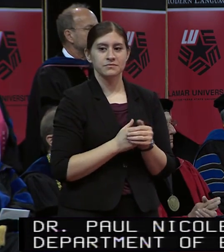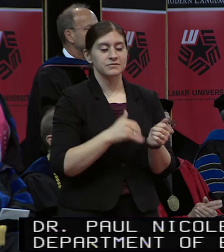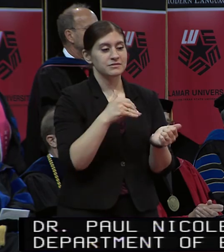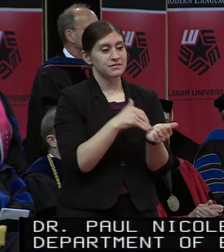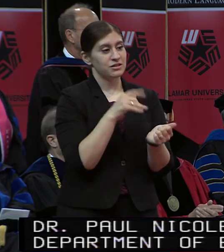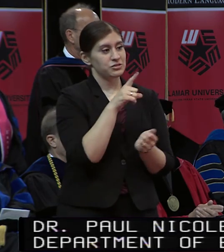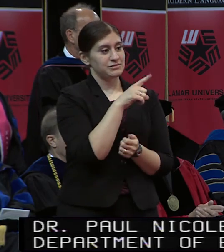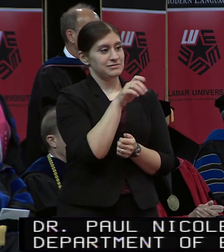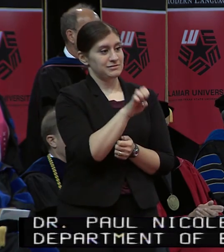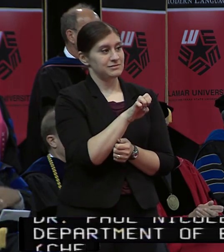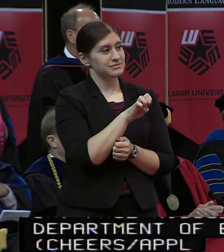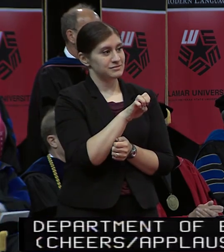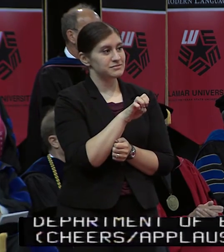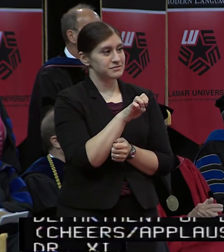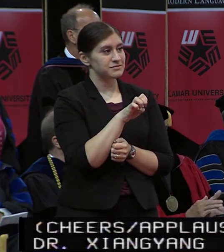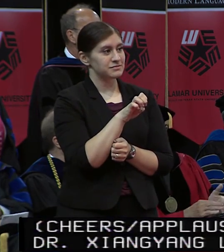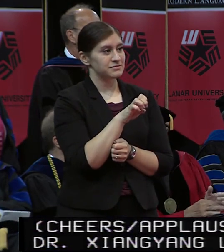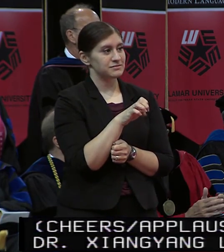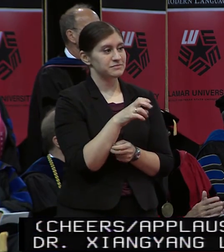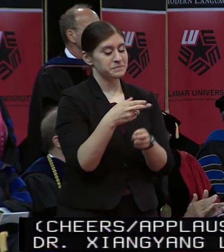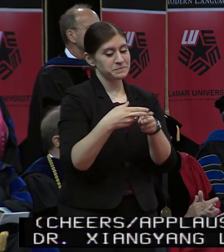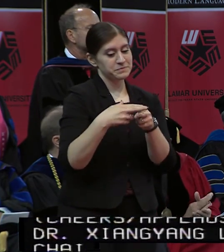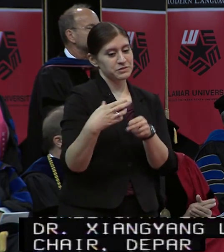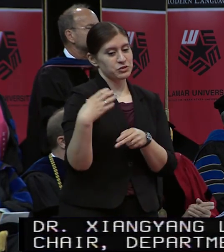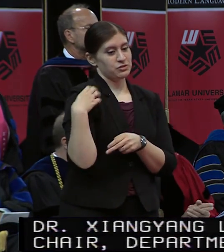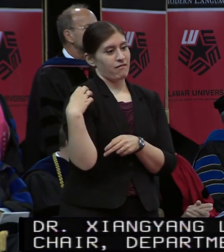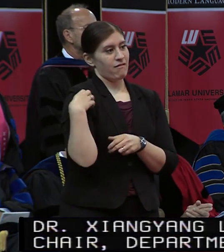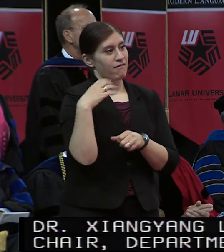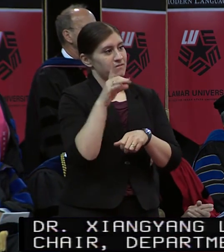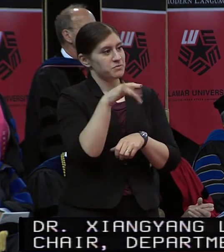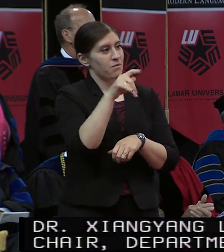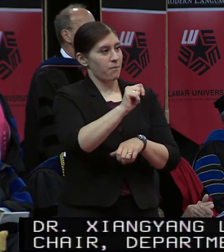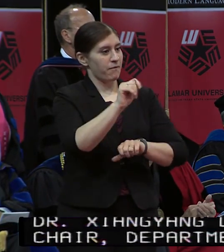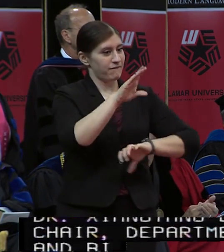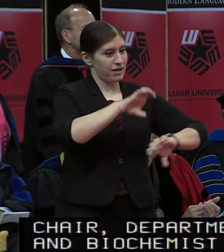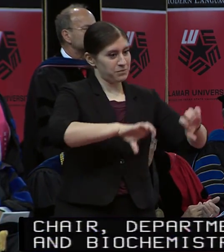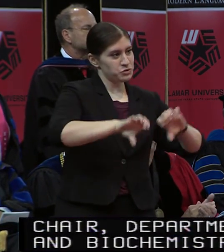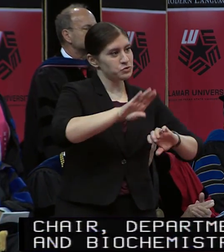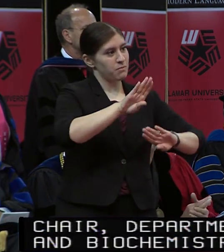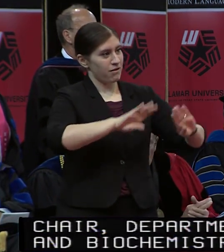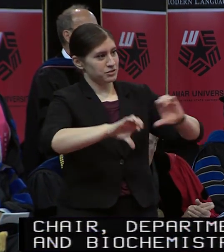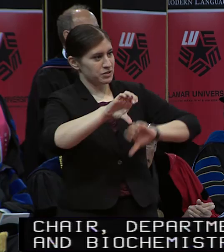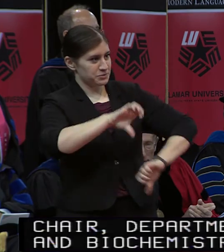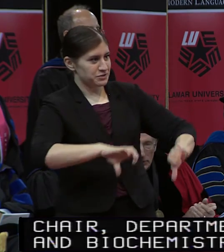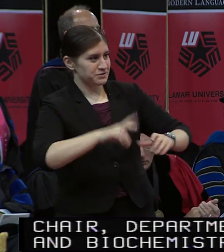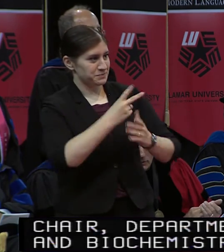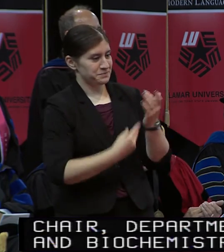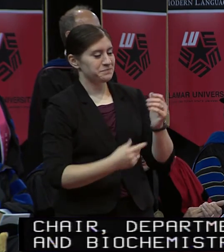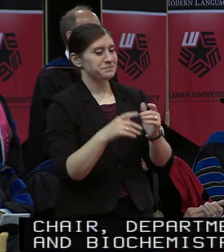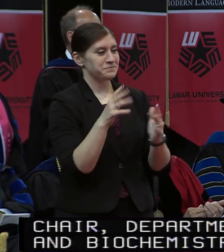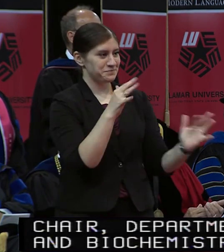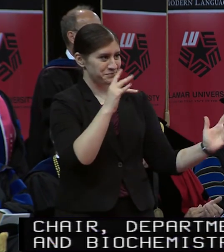Dr. Zi Yang Li, Interim Chair, Department of Chemistry and Biochemistry.